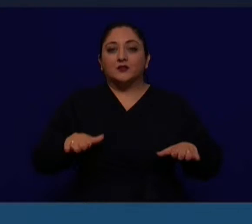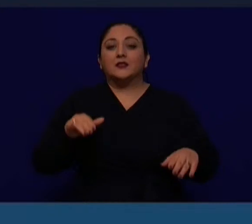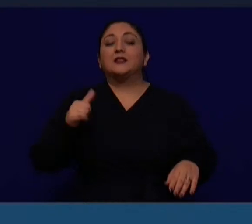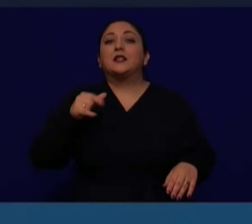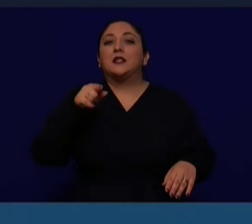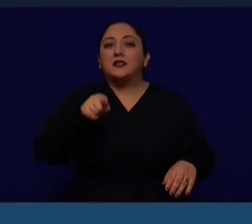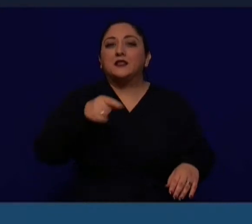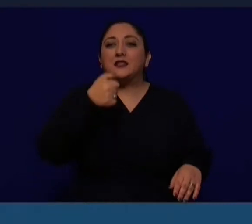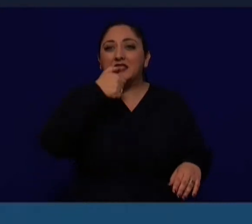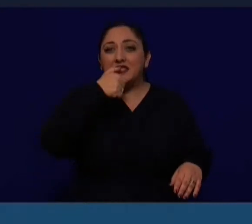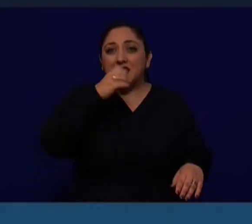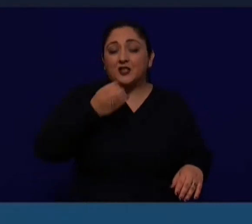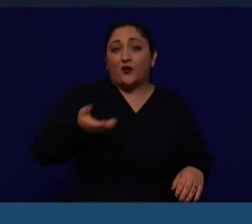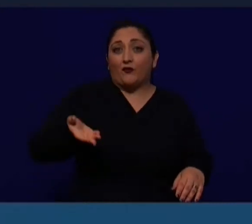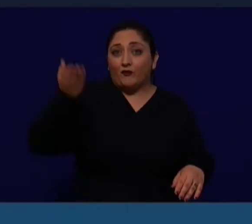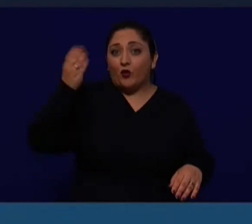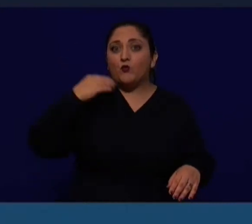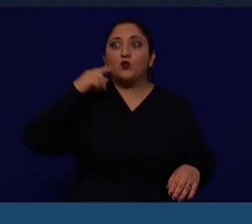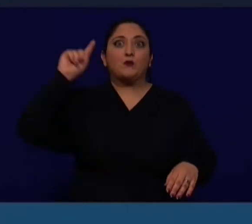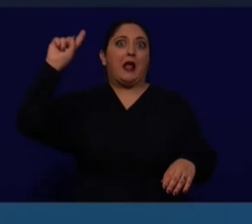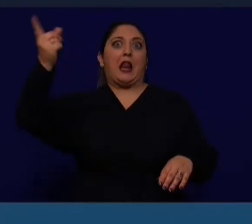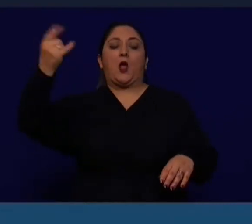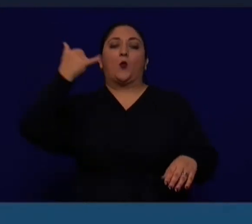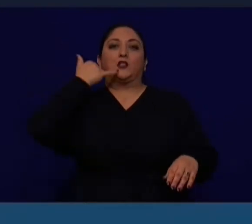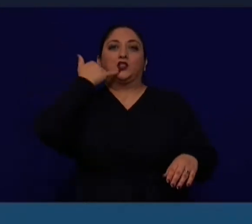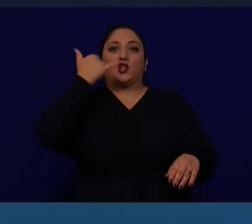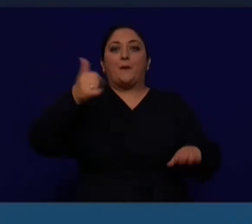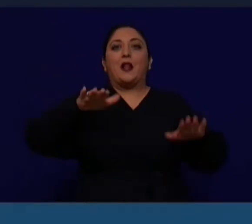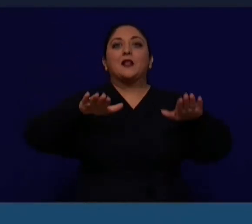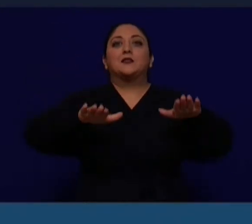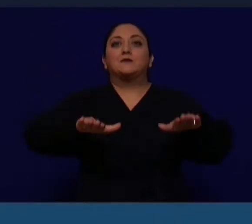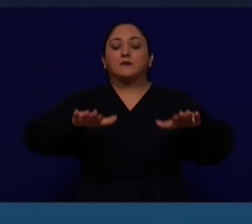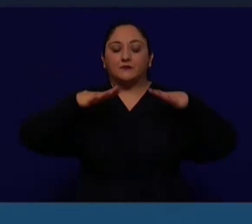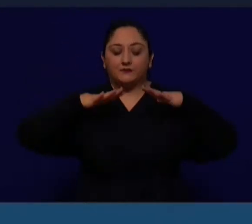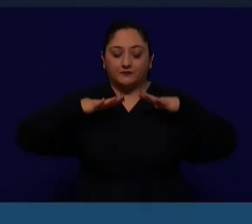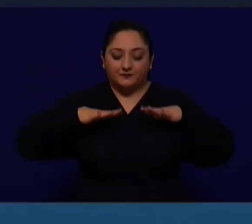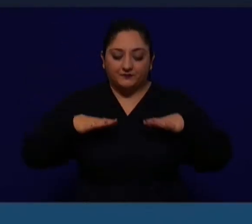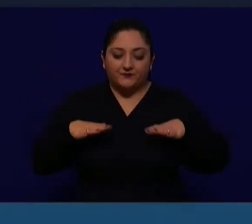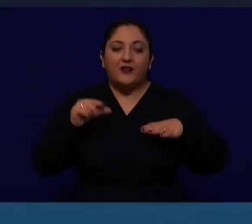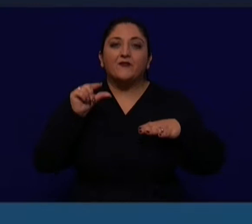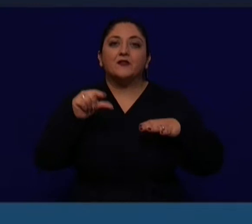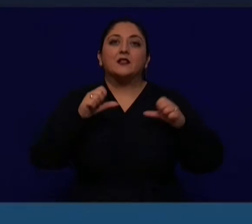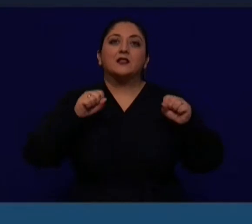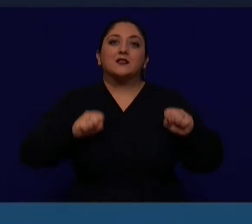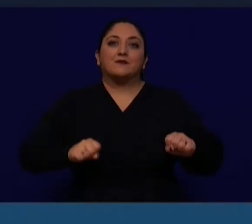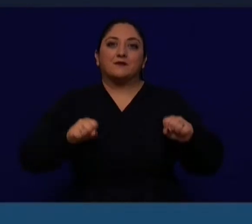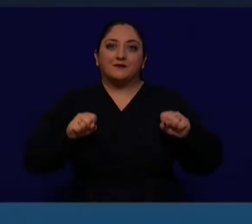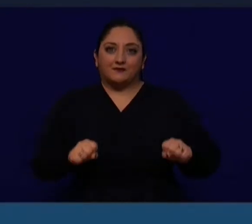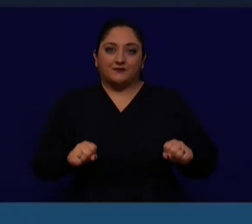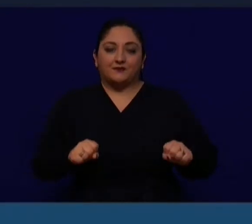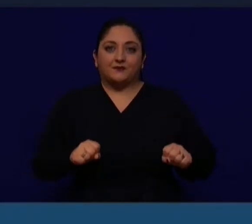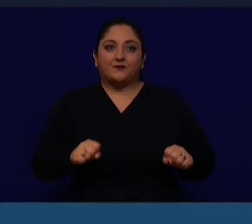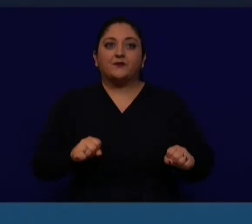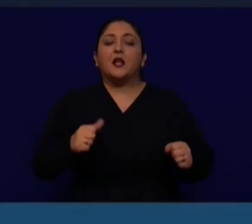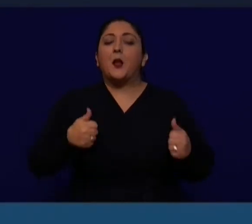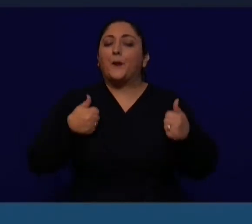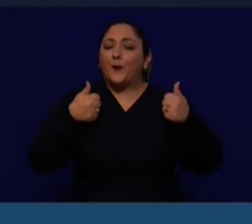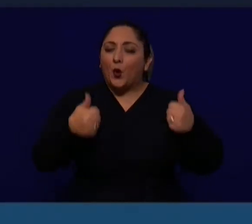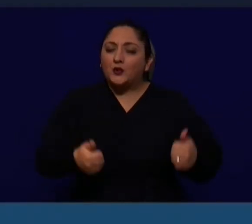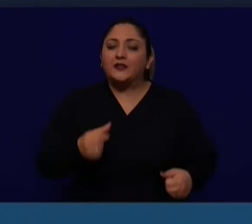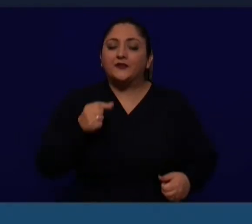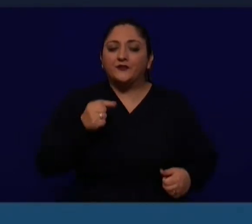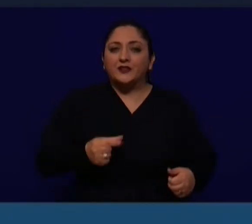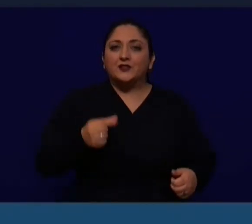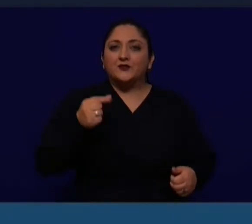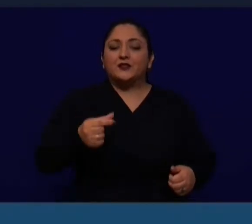fuq minn 60 sena m'għandux għalfejn joqgħod iċempel jekk ma tirċivux litra, imma ħatkunu qegħdin f'dan il-grupp li bil-mod il-mod nibdew